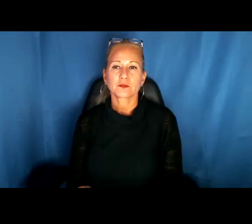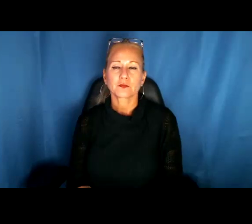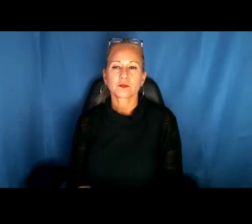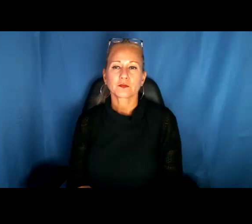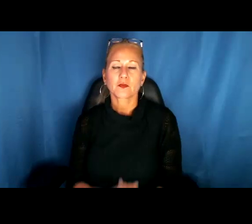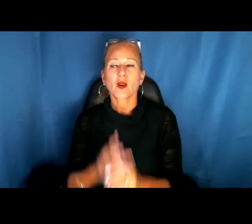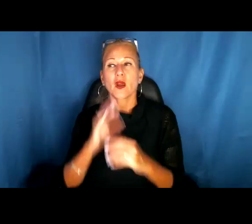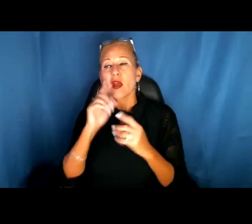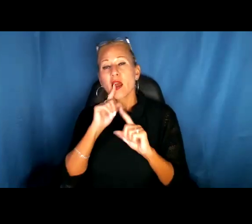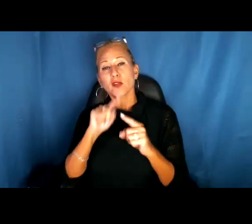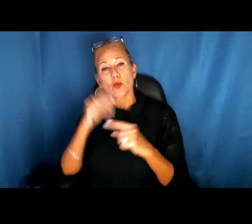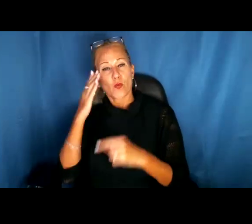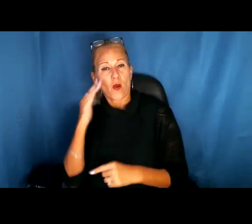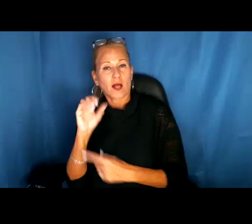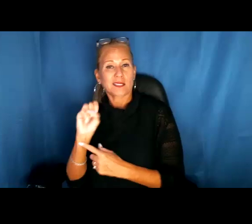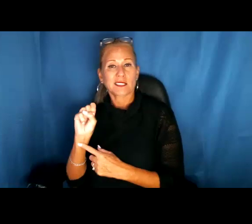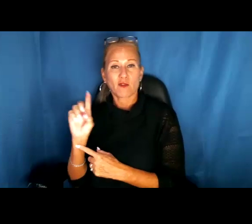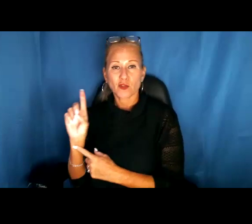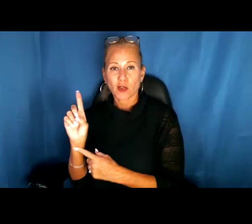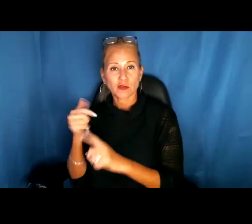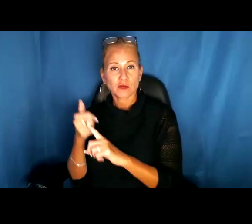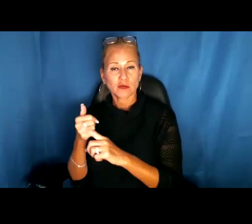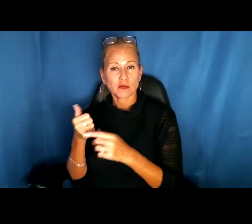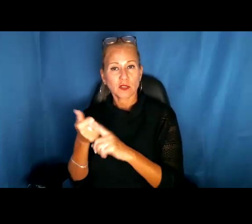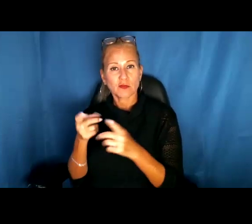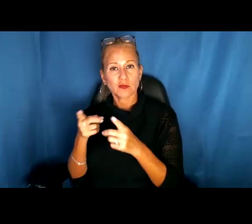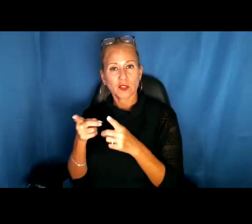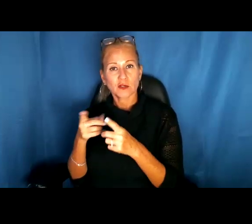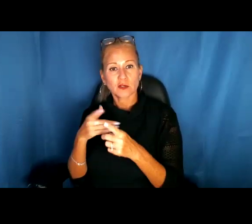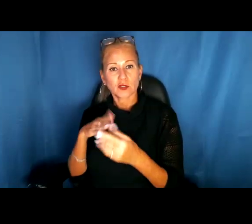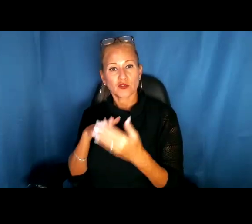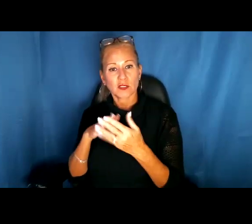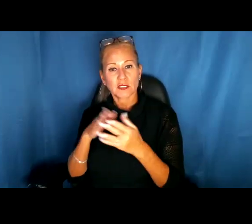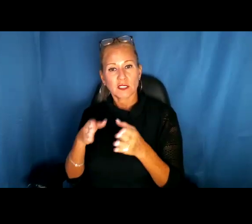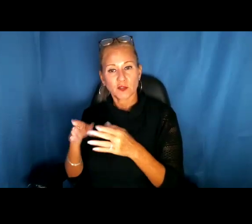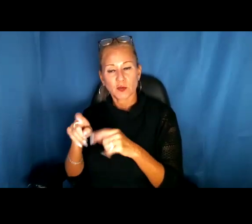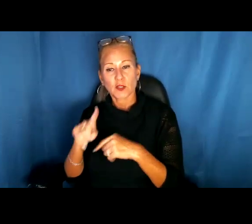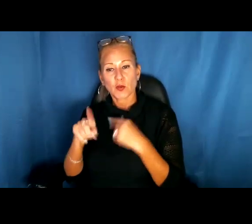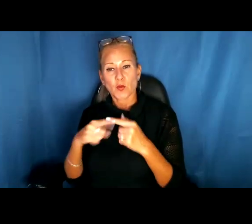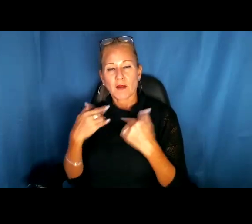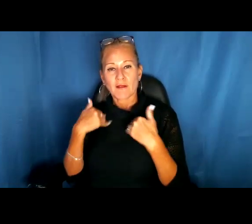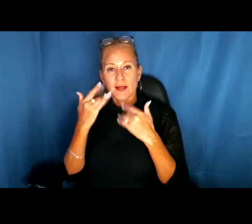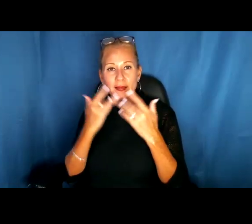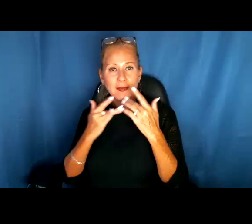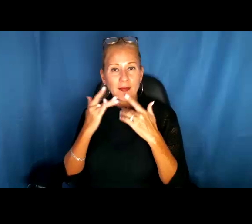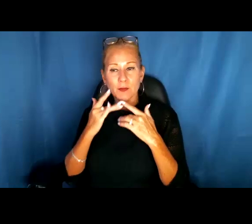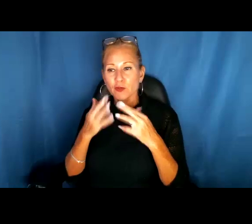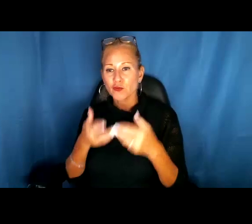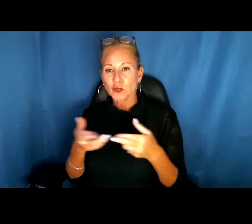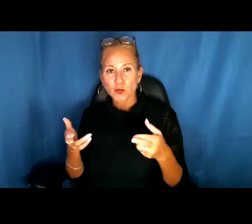why self-direction is addresses individual needs when there are limited resources